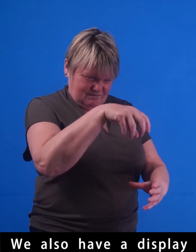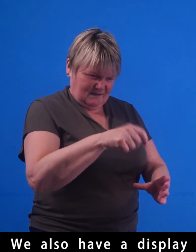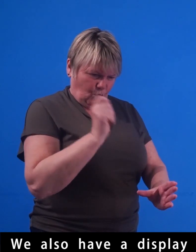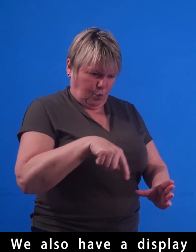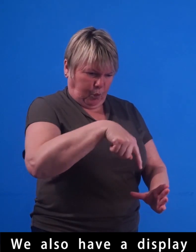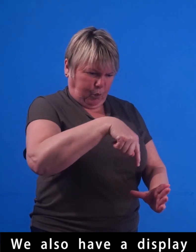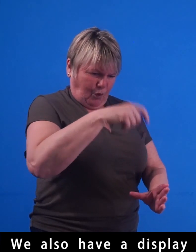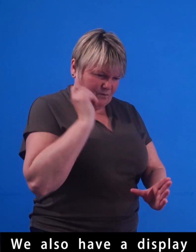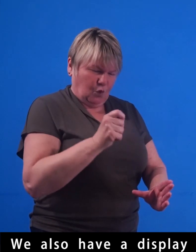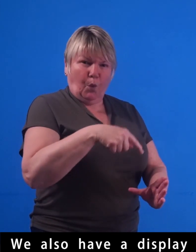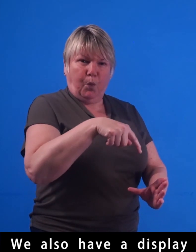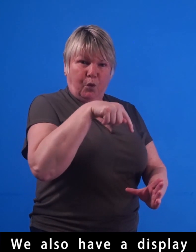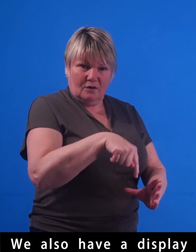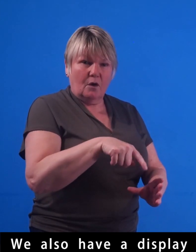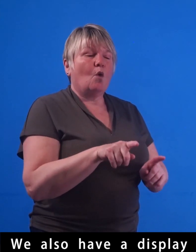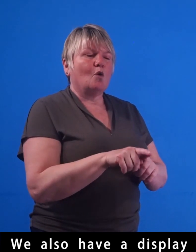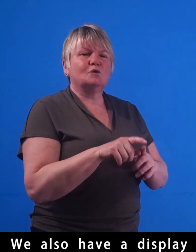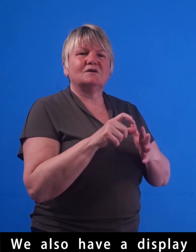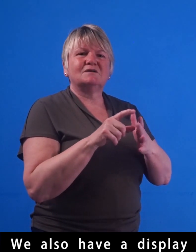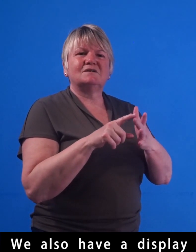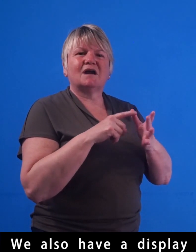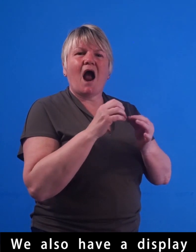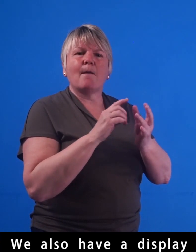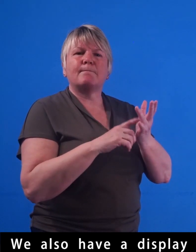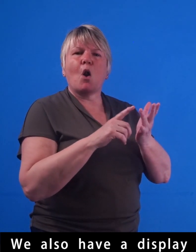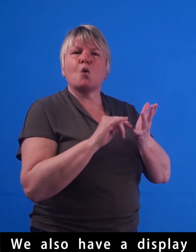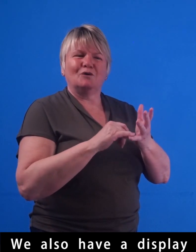tops, Diablos, and yo-yos.